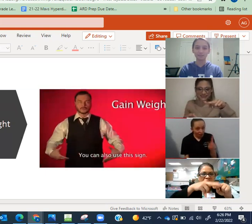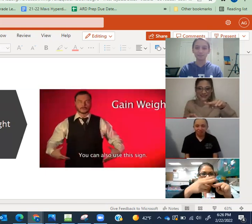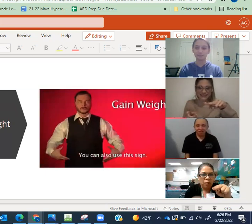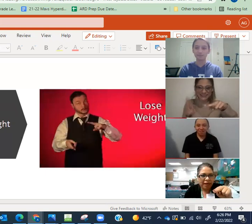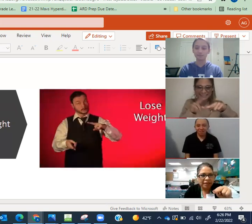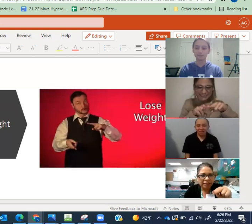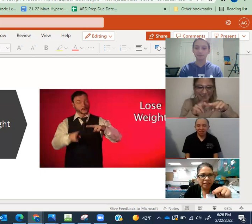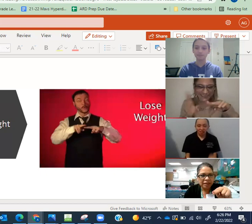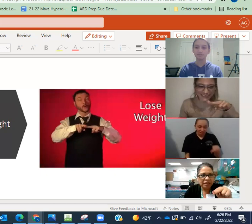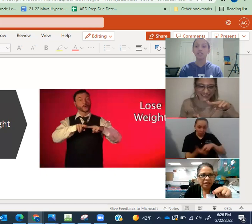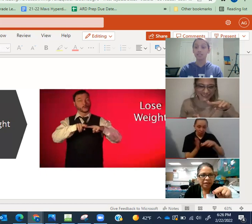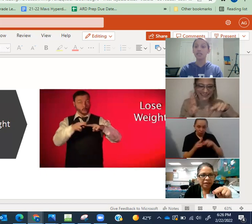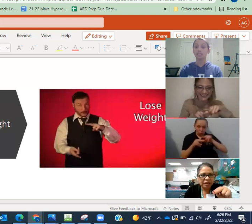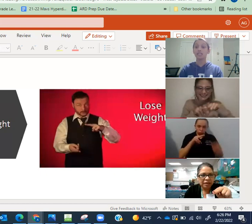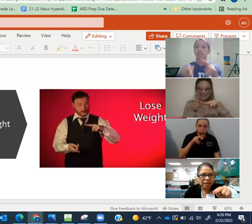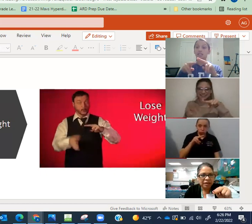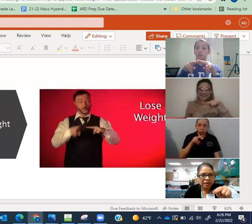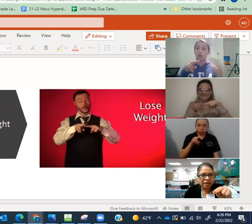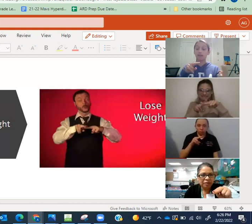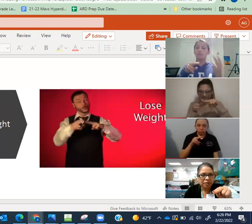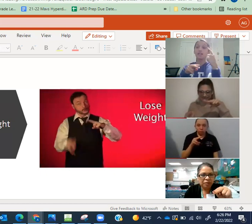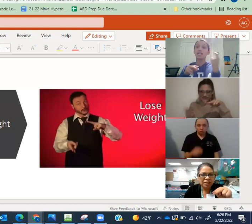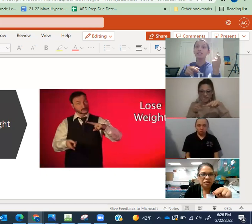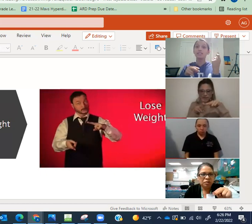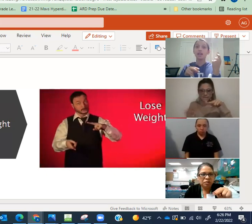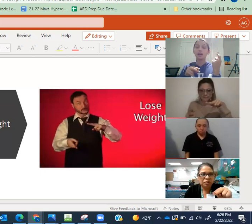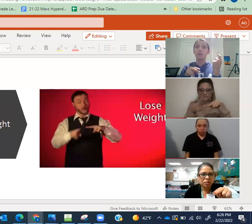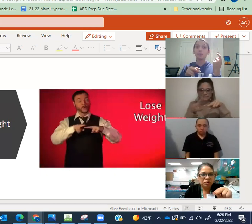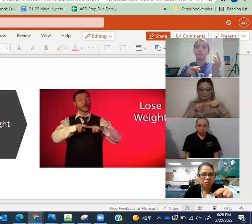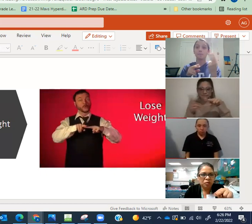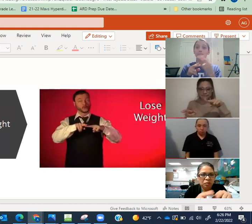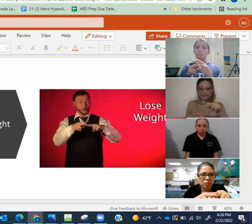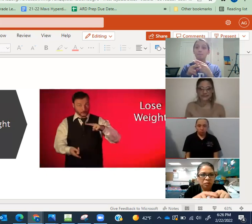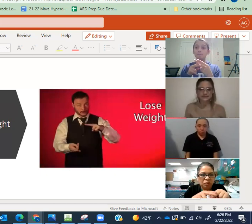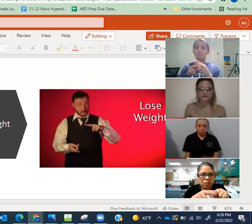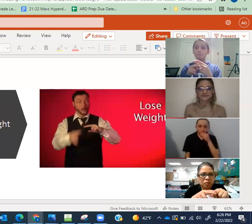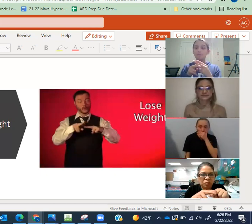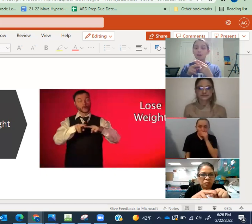means lose weight. Yeah. Weight, because